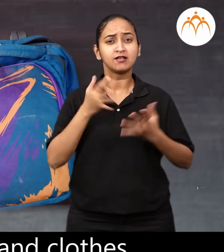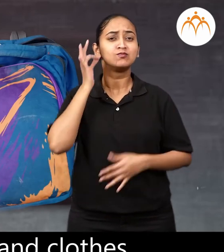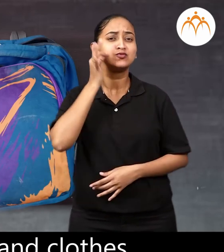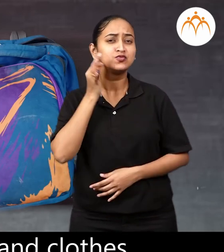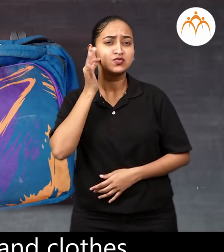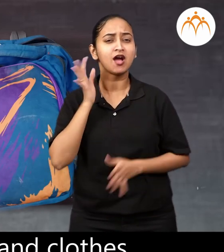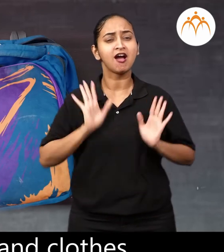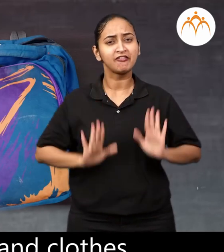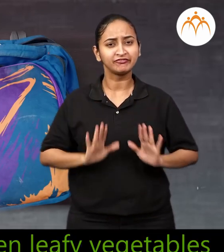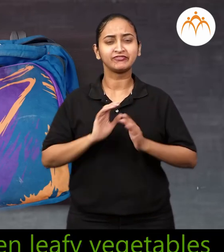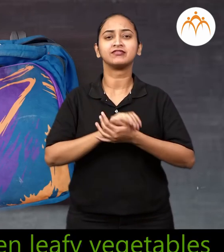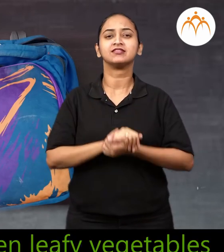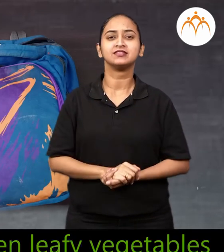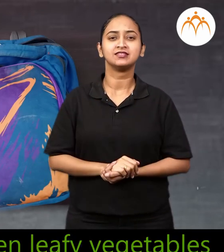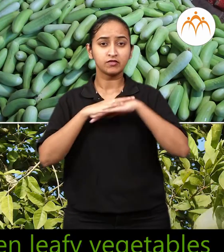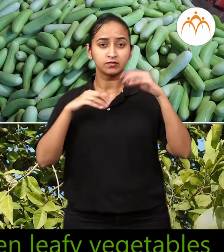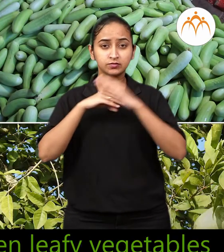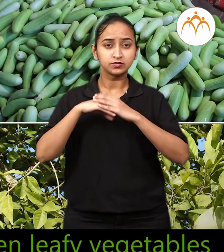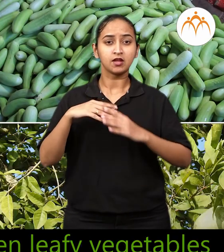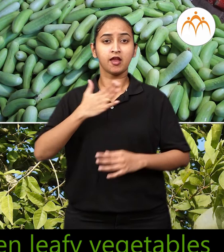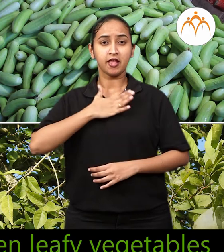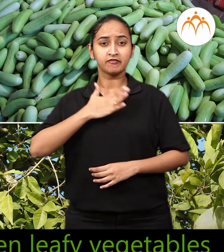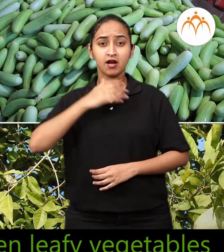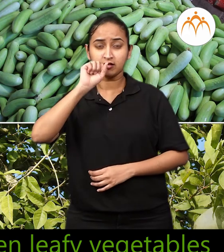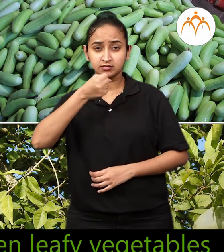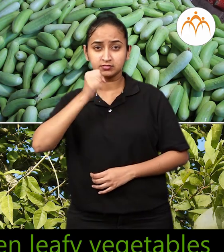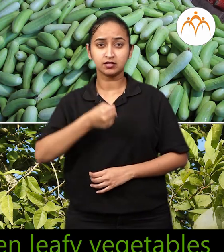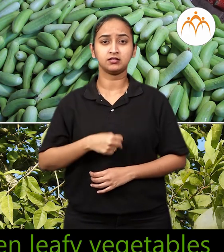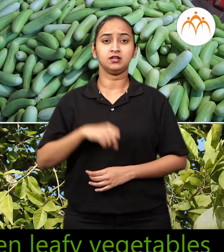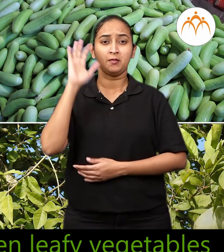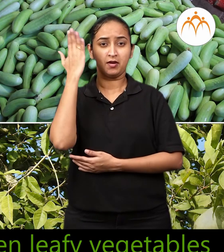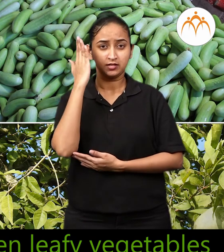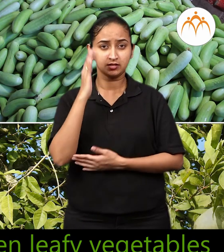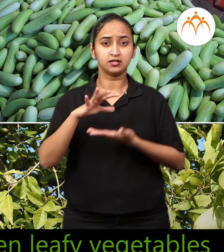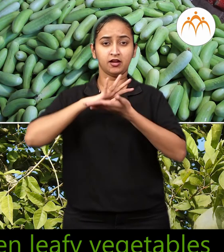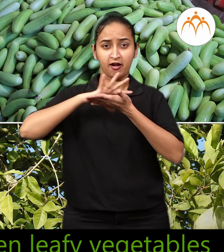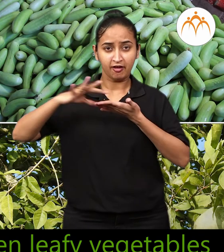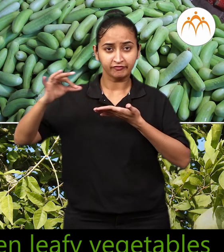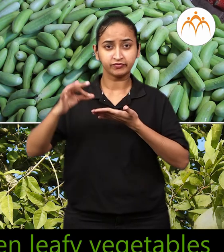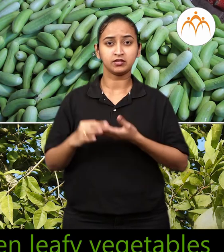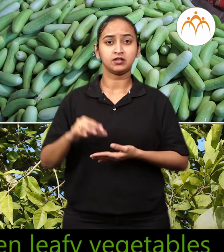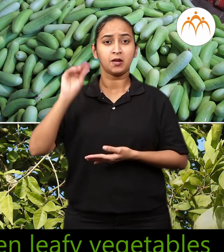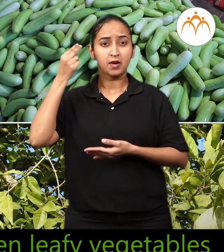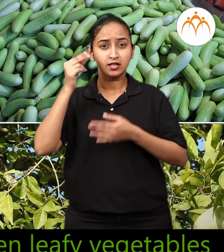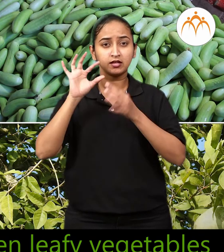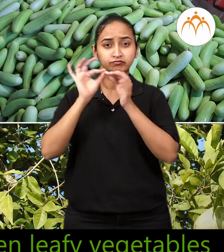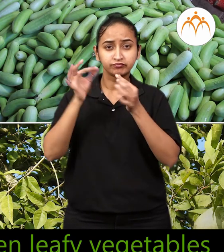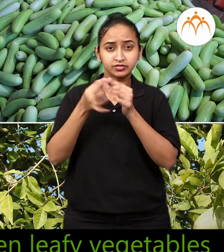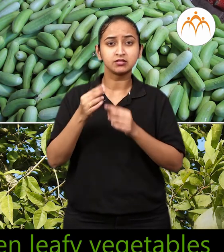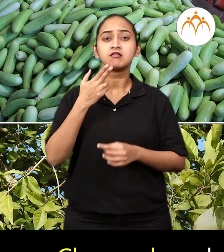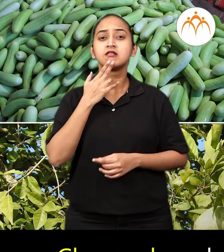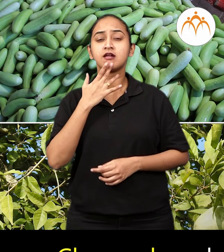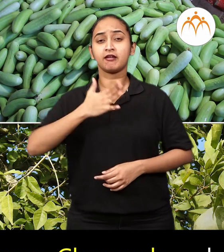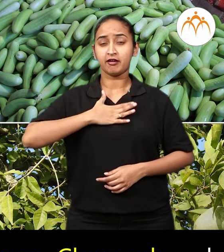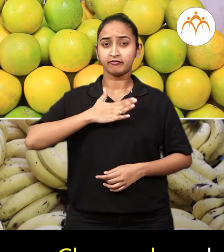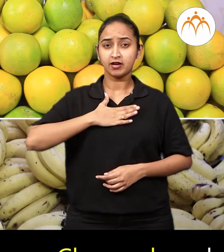blue color. Cabbage, cucumber, green leafy vegetables and leaves are of